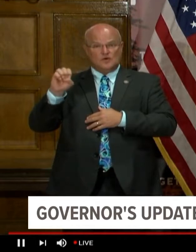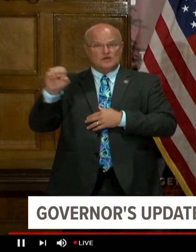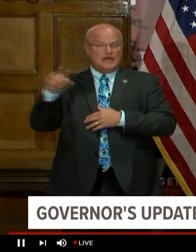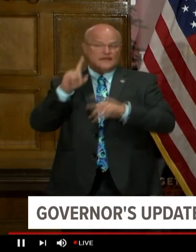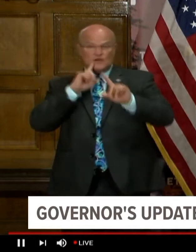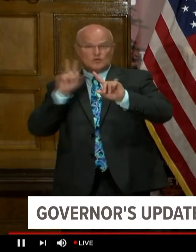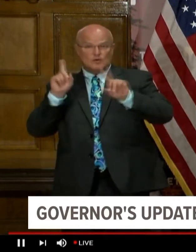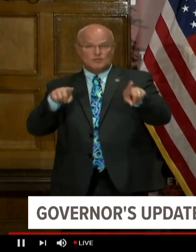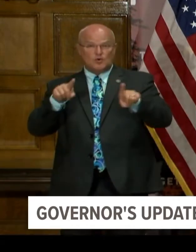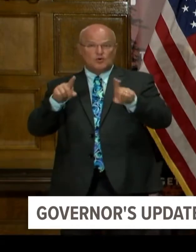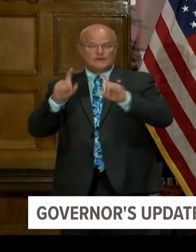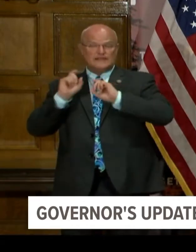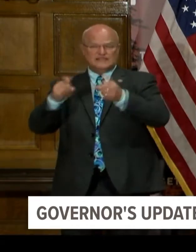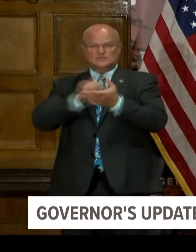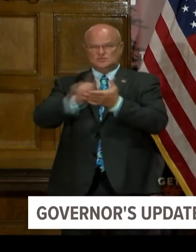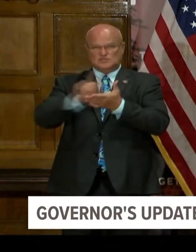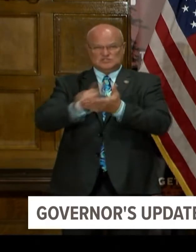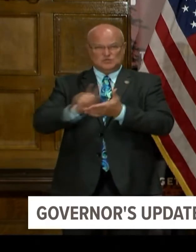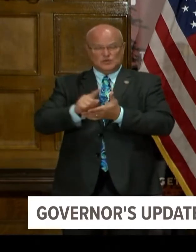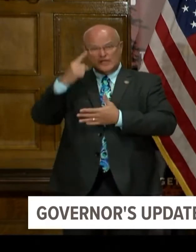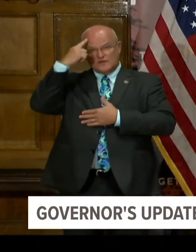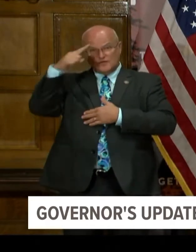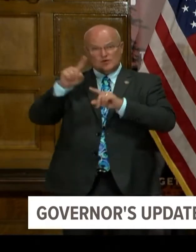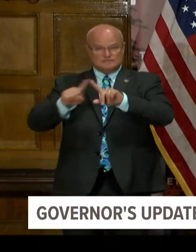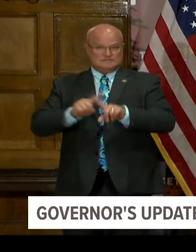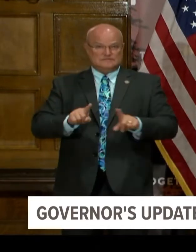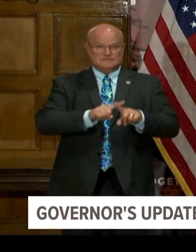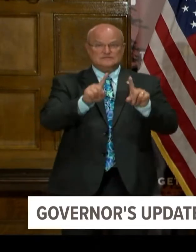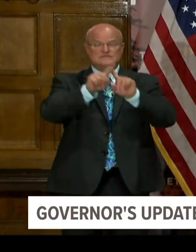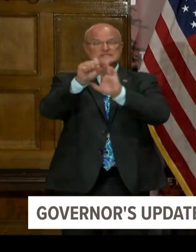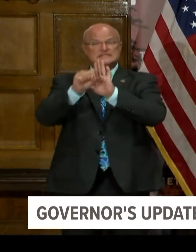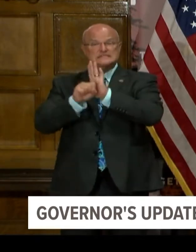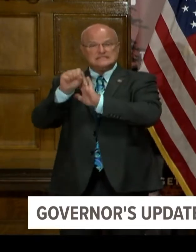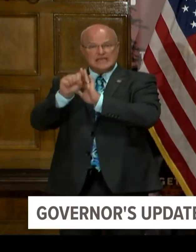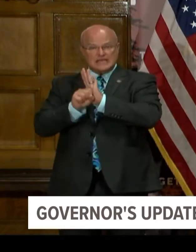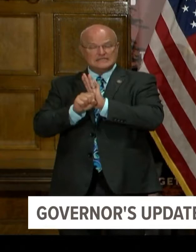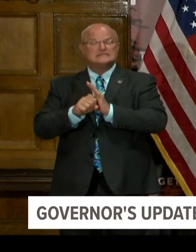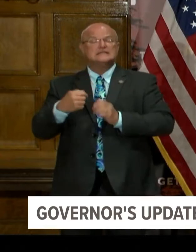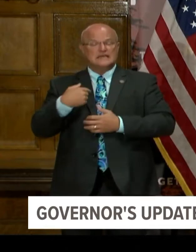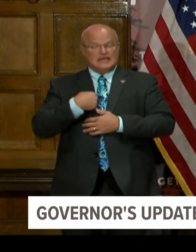report that they issue once a week for the states, and I will